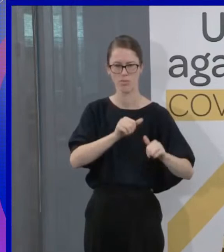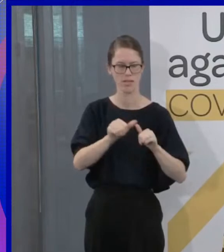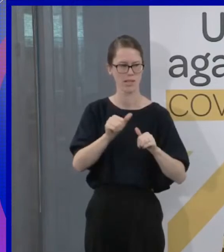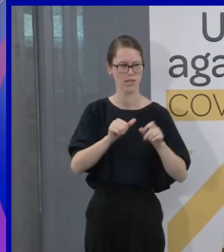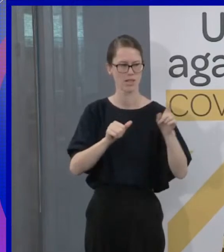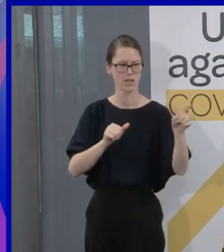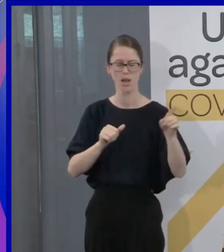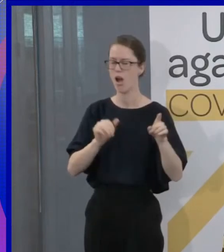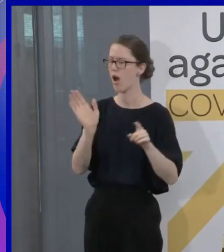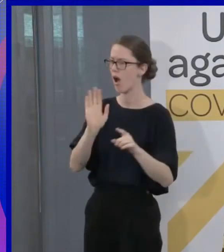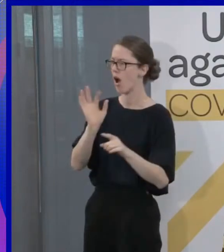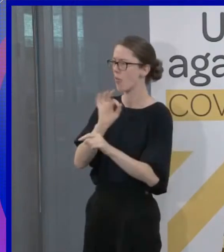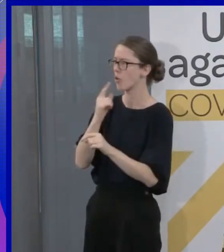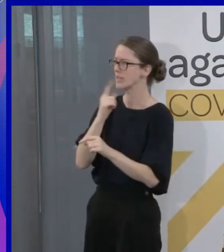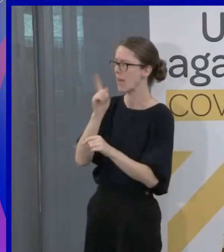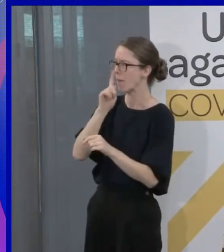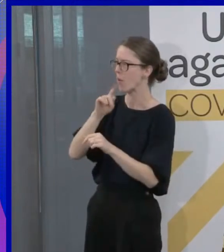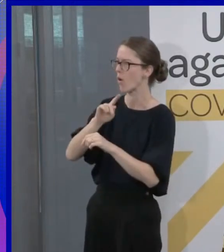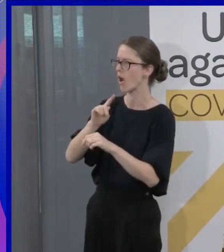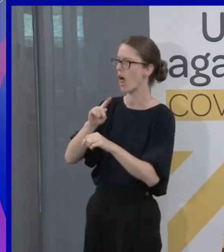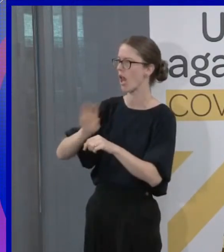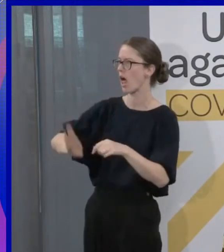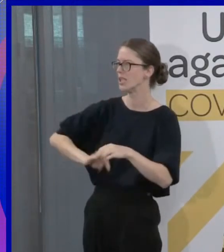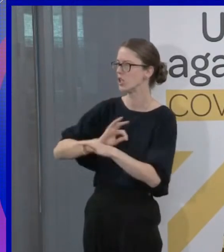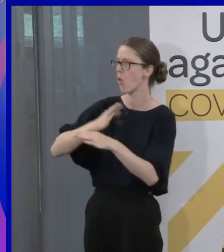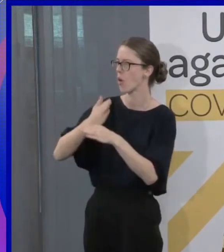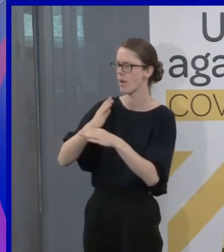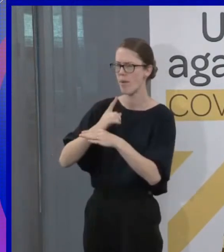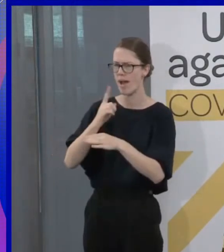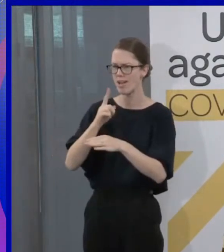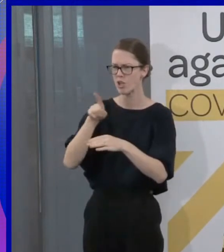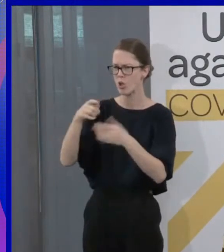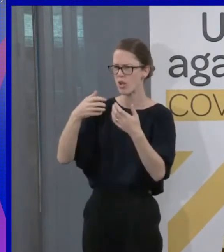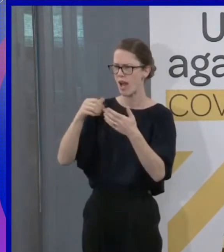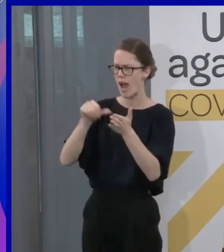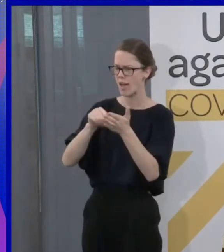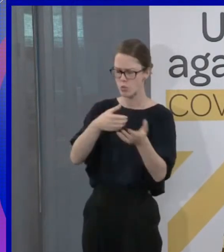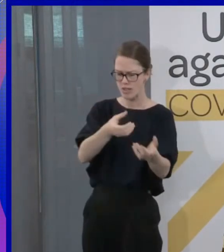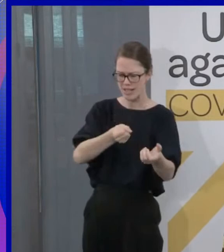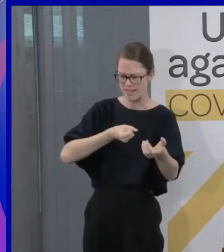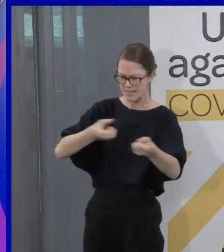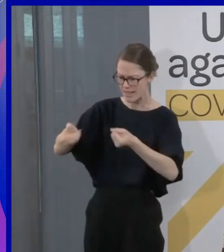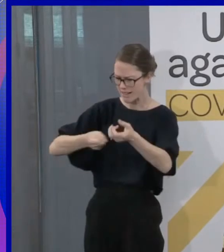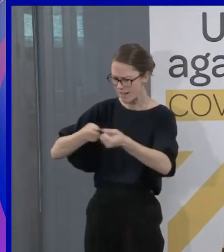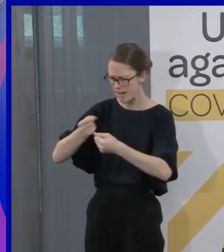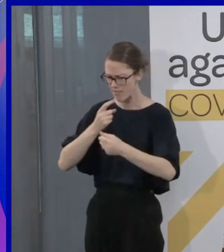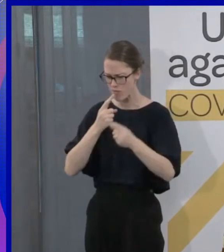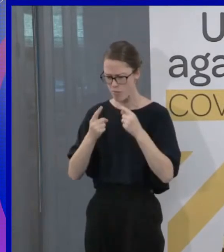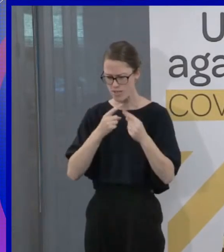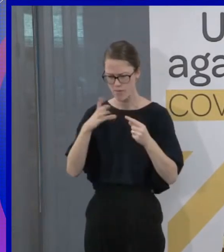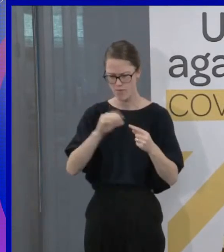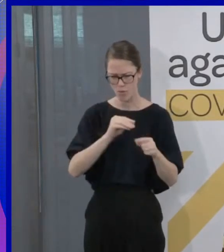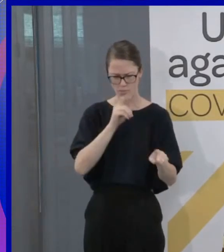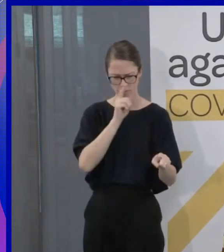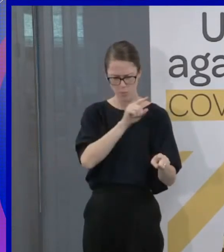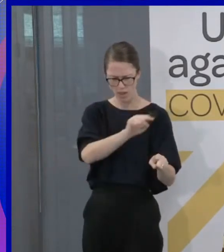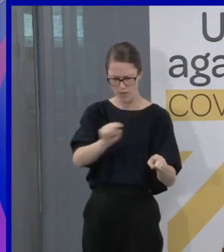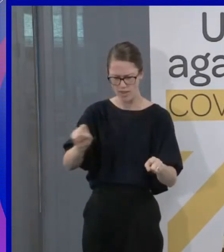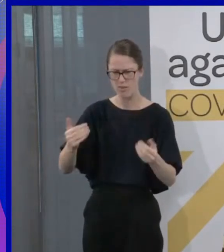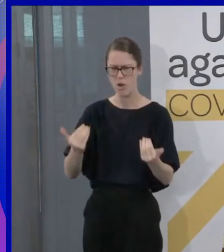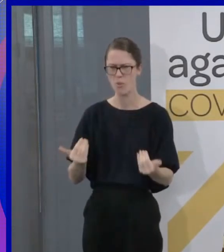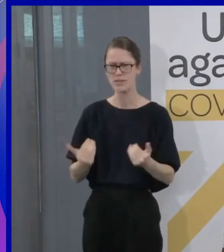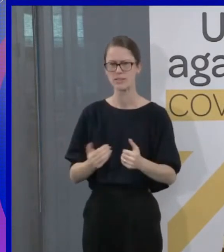that people weren't working hard getting things done, but are you struggling to get some of these finer details, some of these the more granular stuff done at